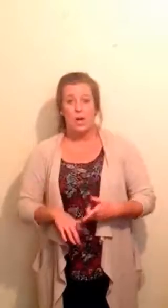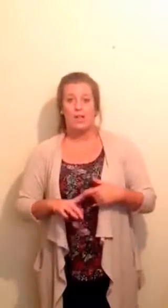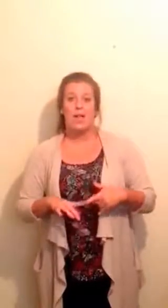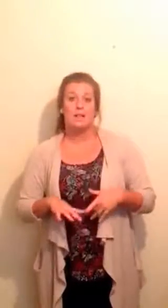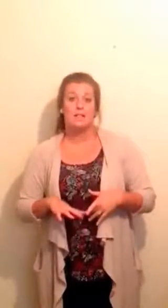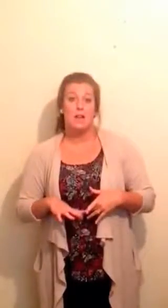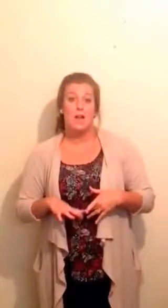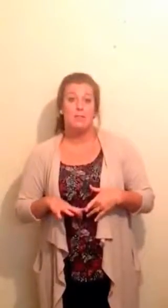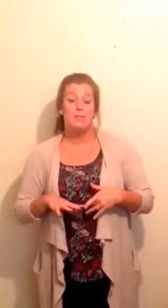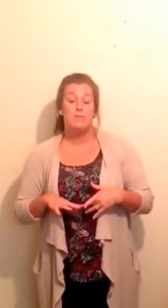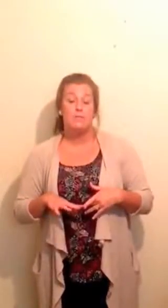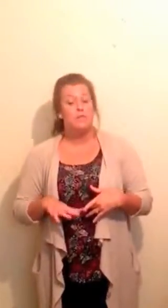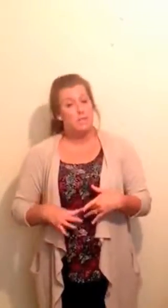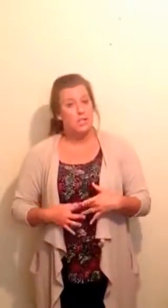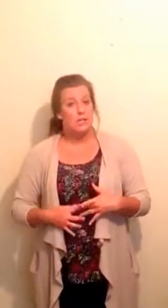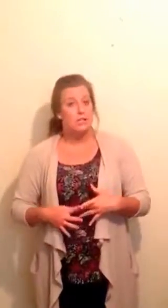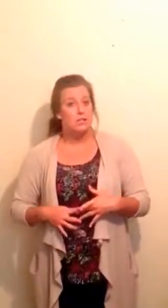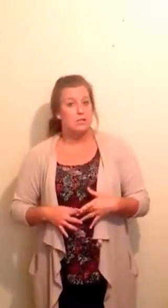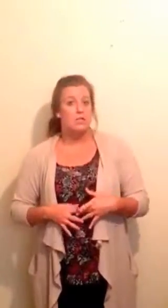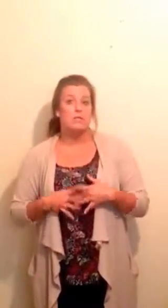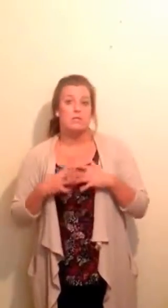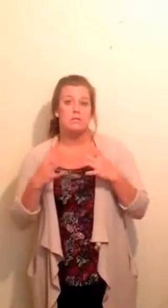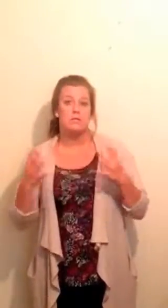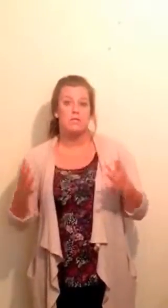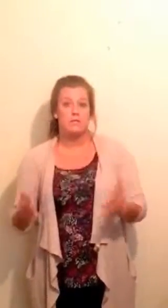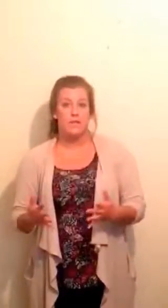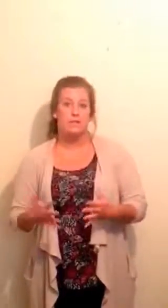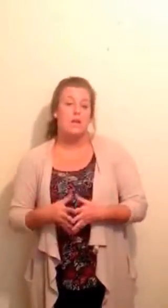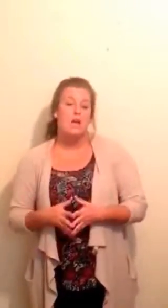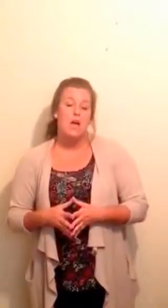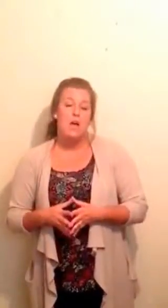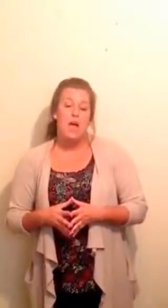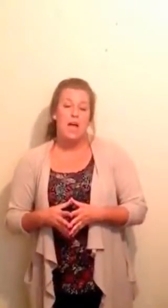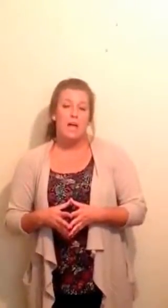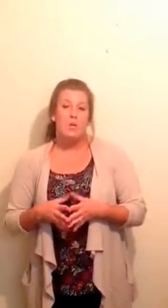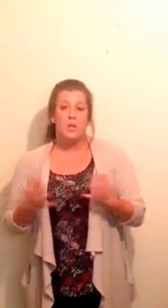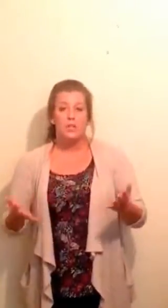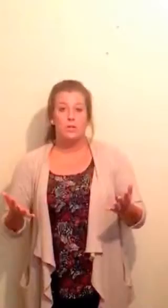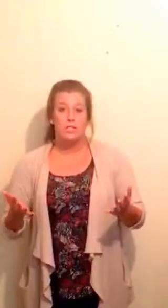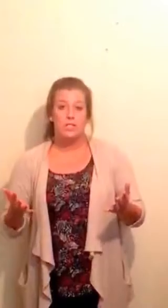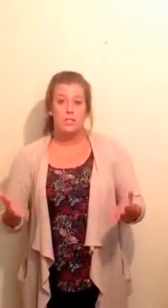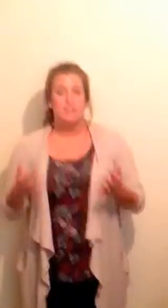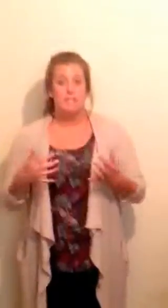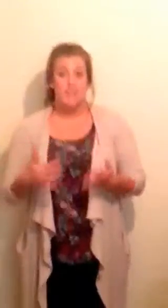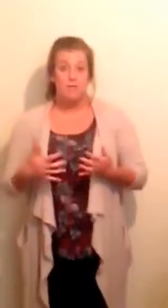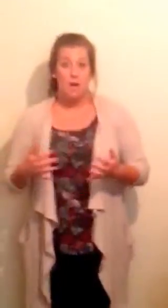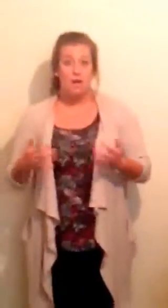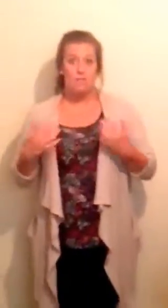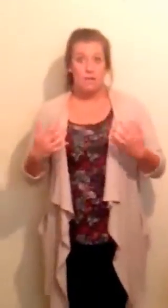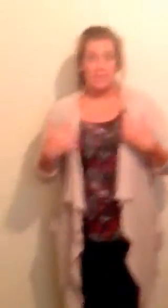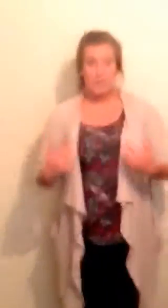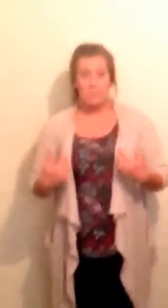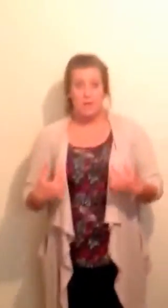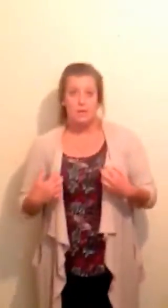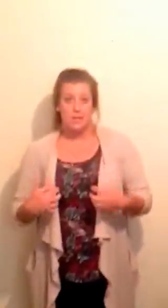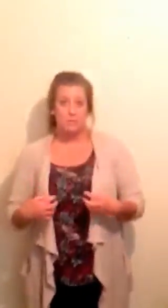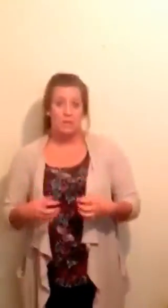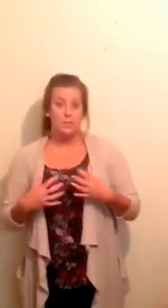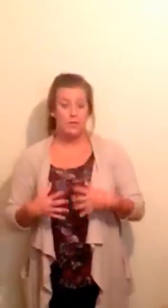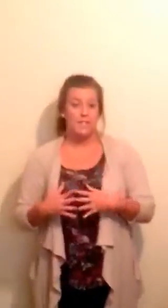well as new educators to the field. And what they're going to do is they all feel like they've become an expert and perfected